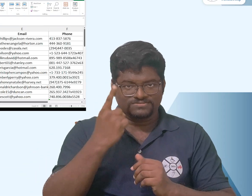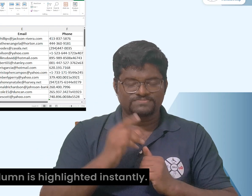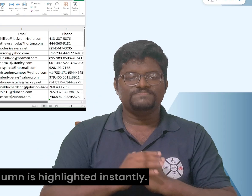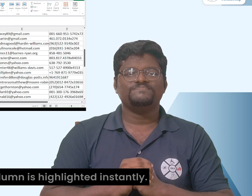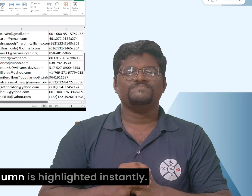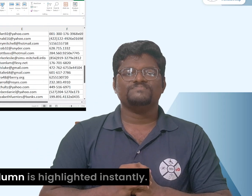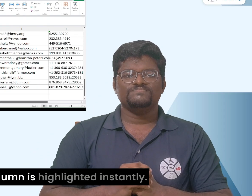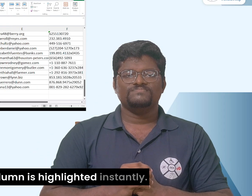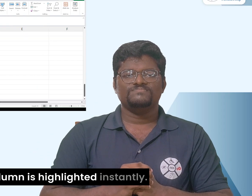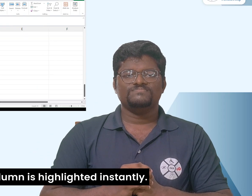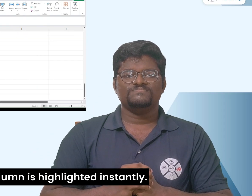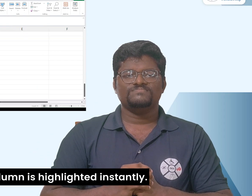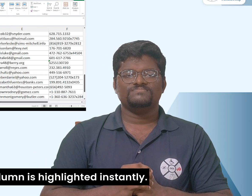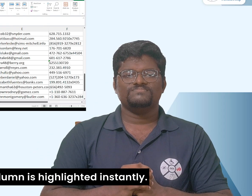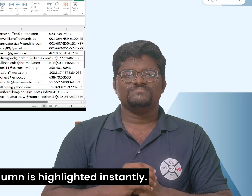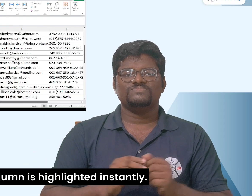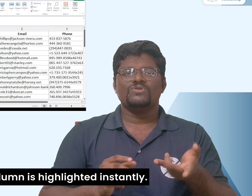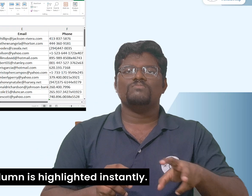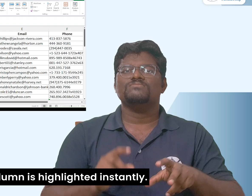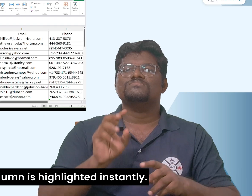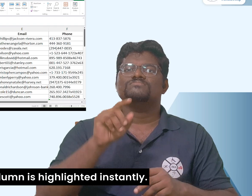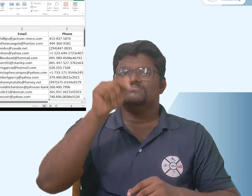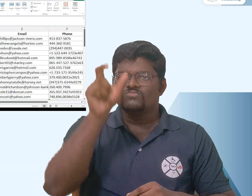The full column is highlighted instantly.